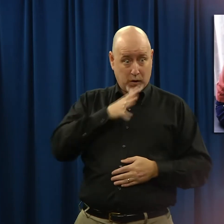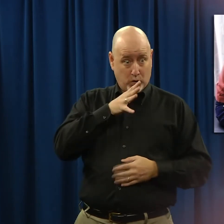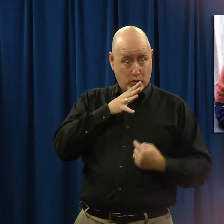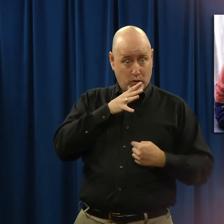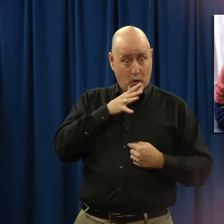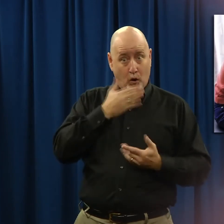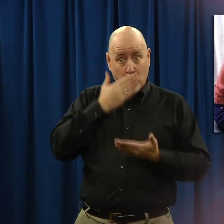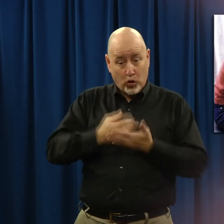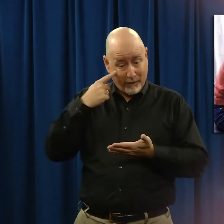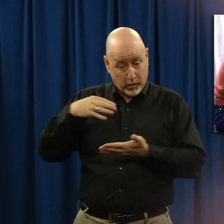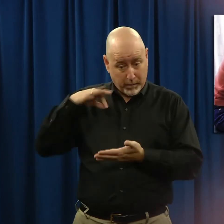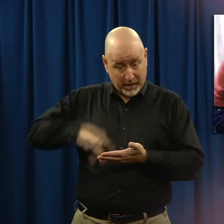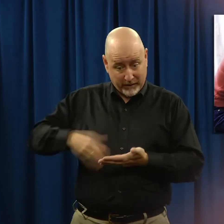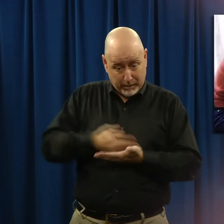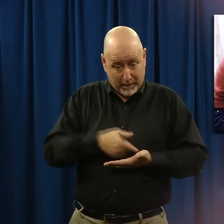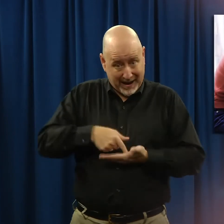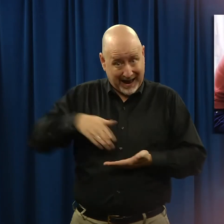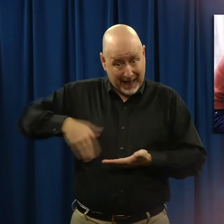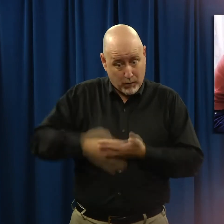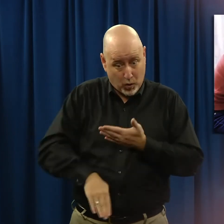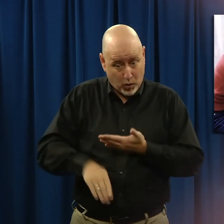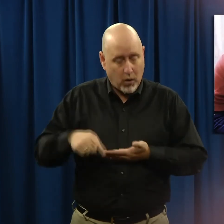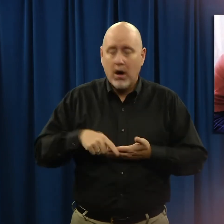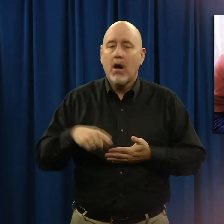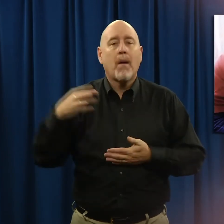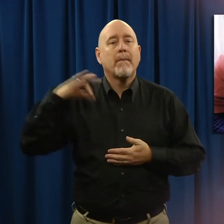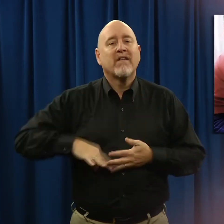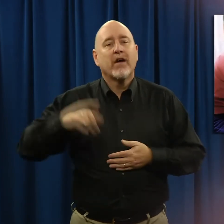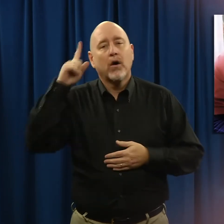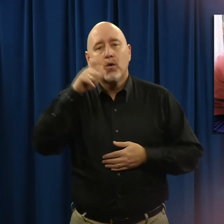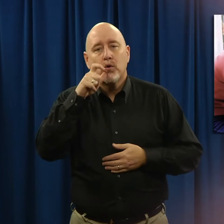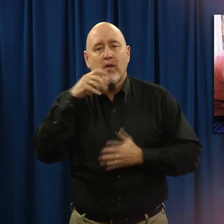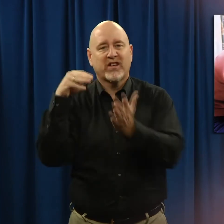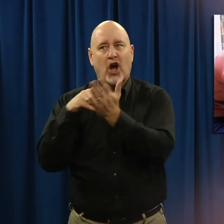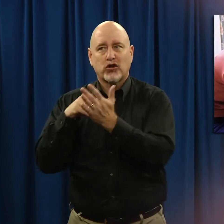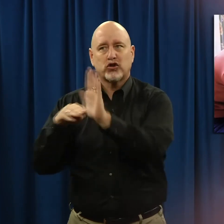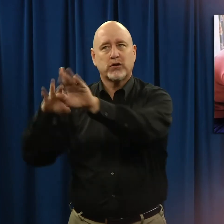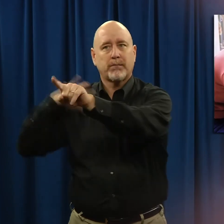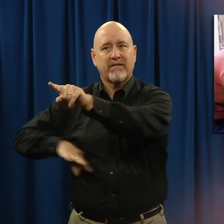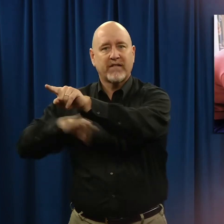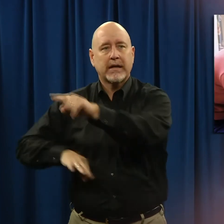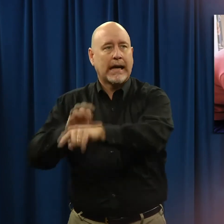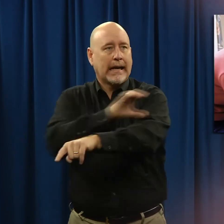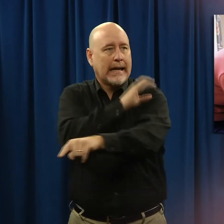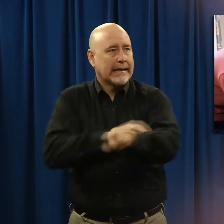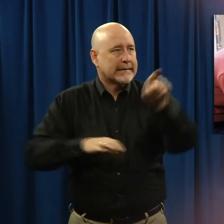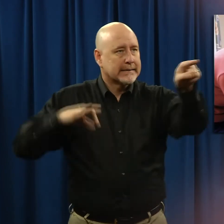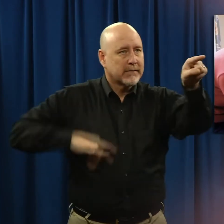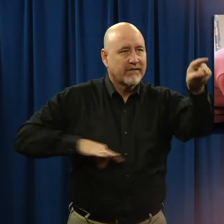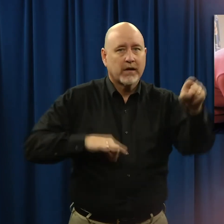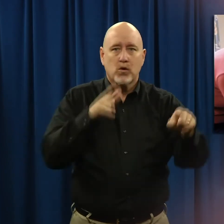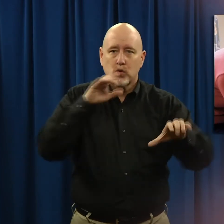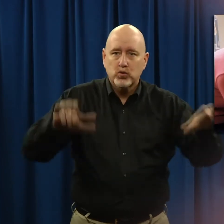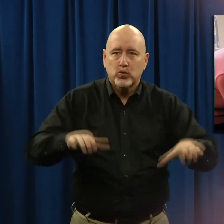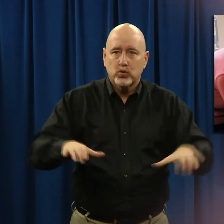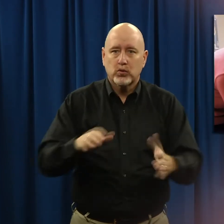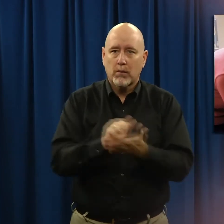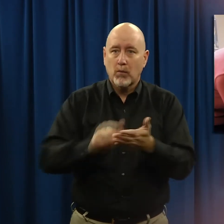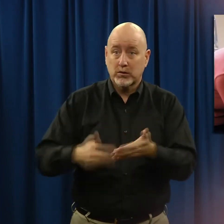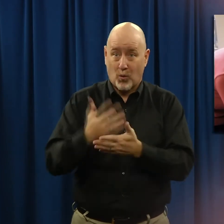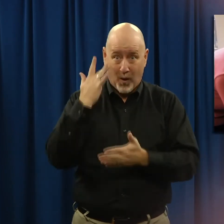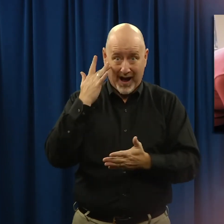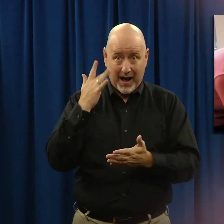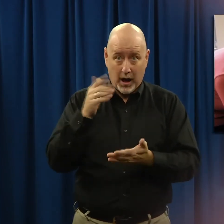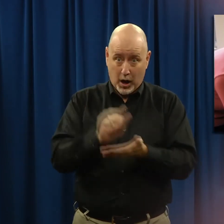the well-being or benefit of the unborn child, but for the benefit of the doctors and the clinics that perform abortions, because abortions